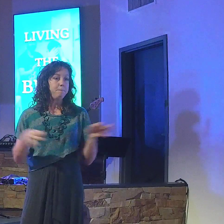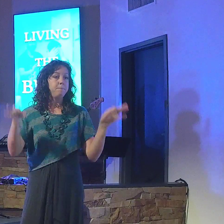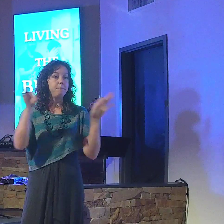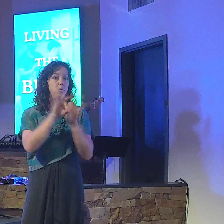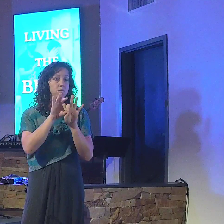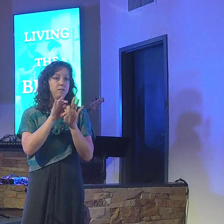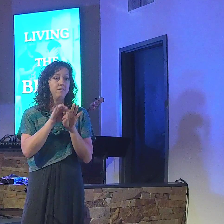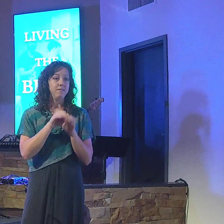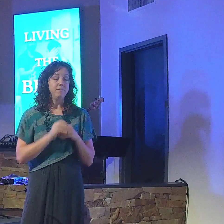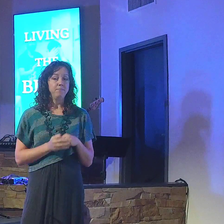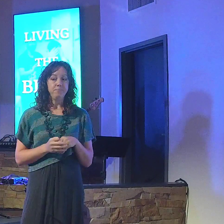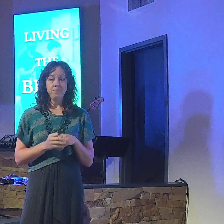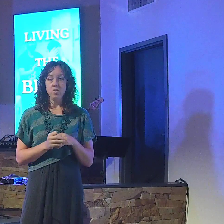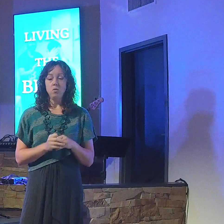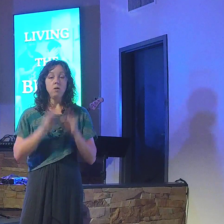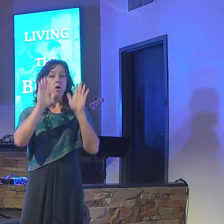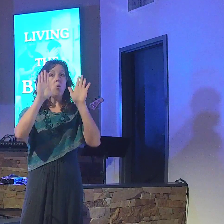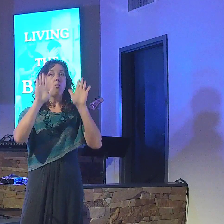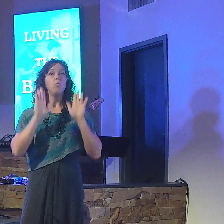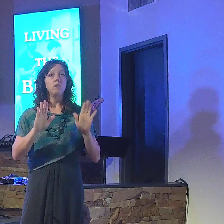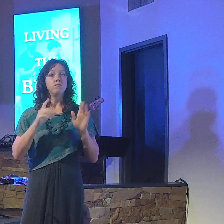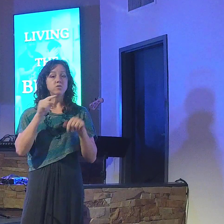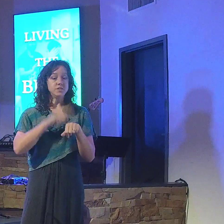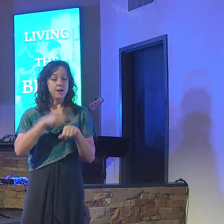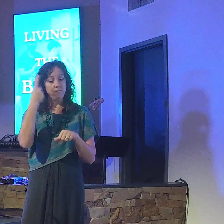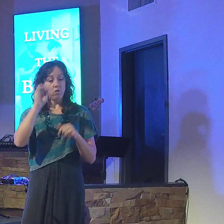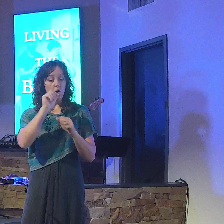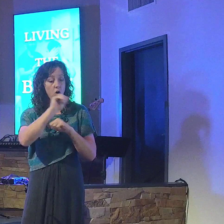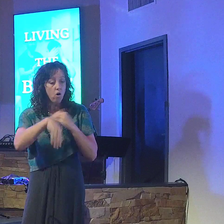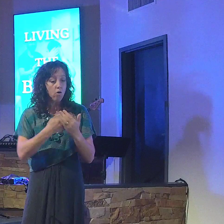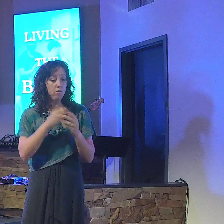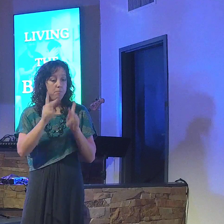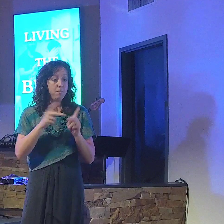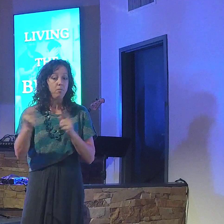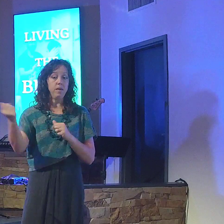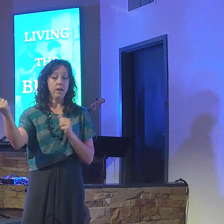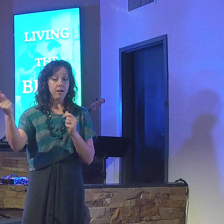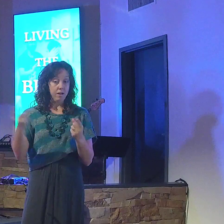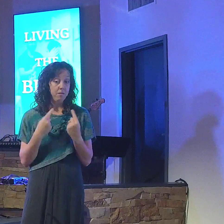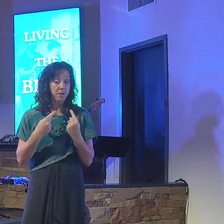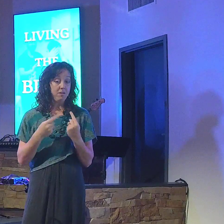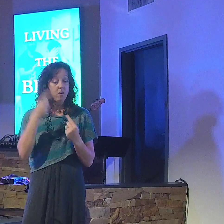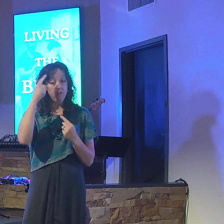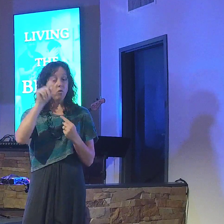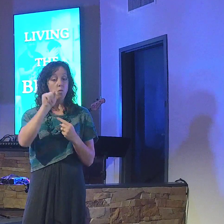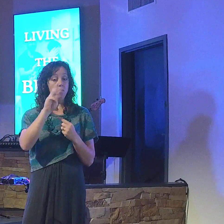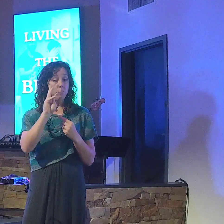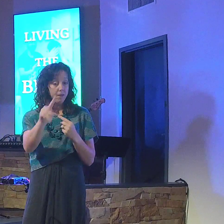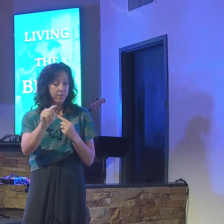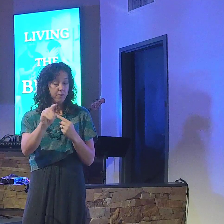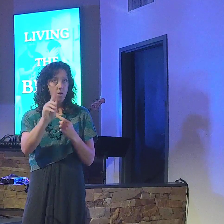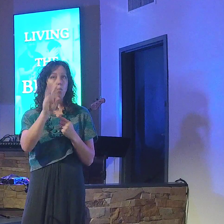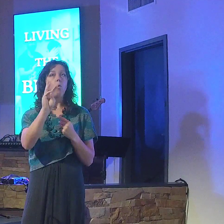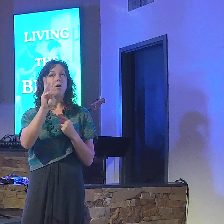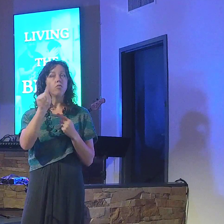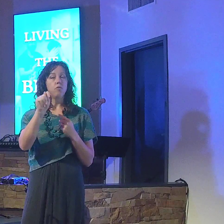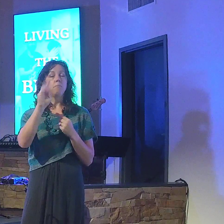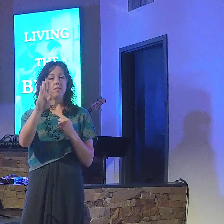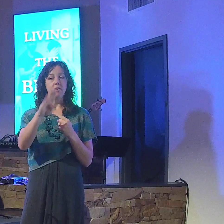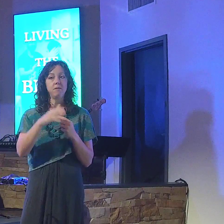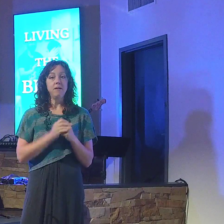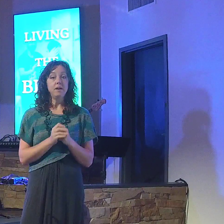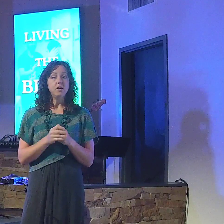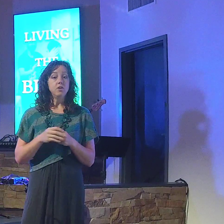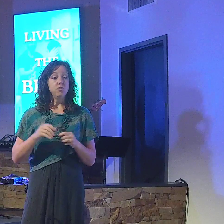an organized, great experience for everyone from the moment they pull onto our property is so important to us. We need people to help with parking, with the beginning of the